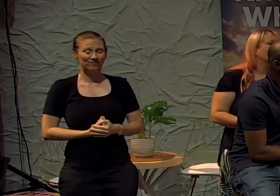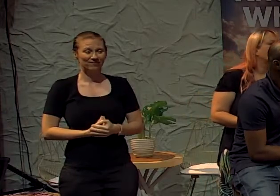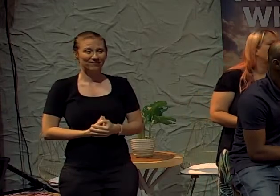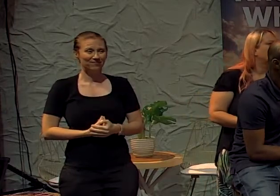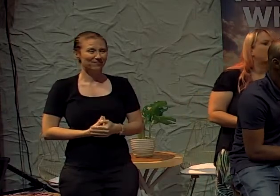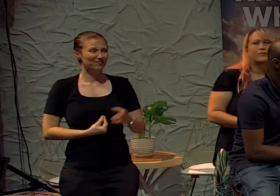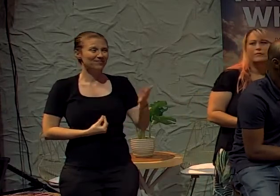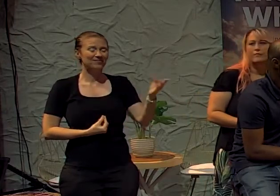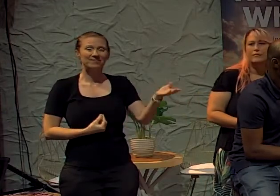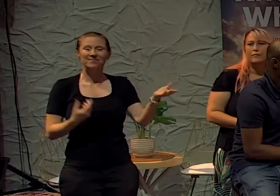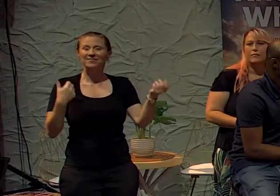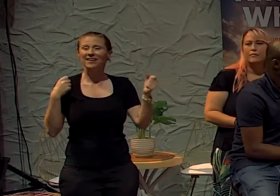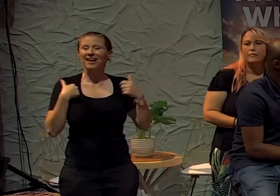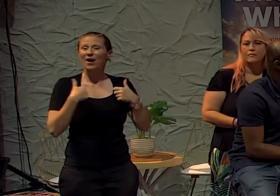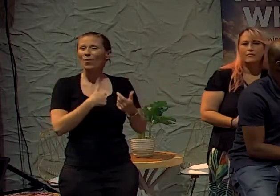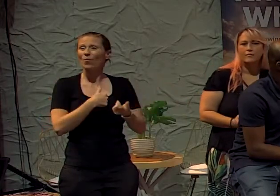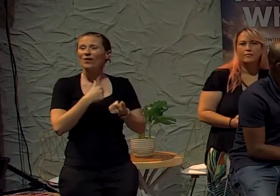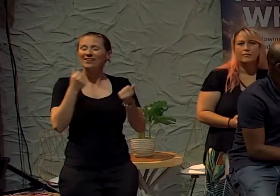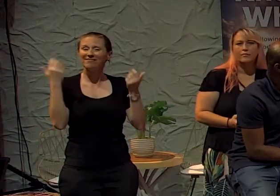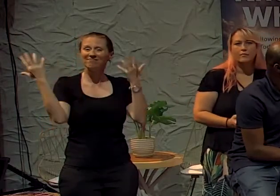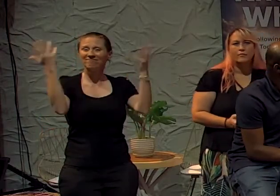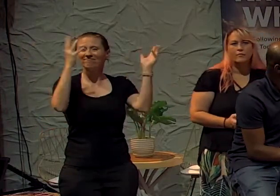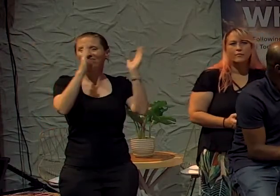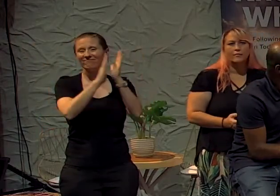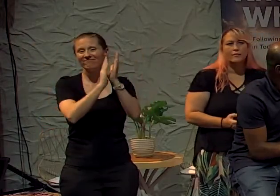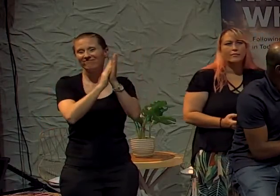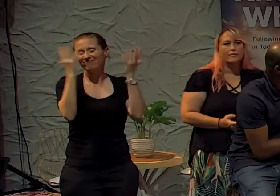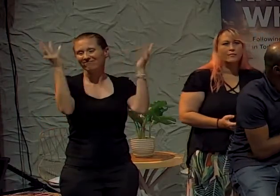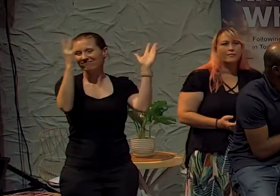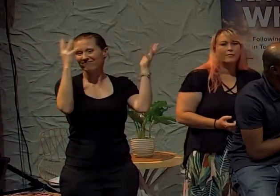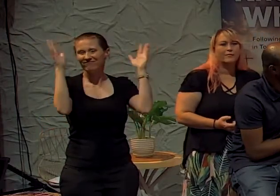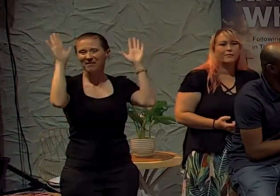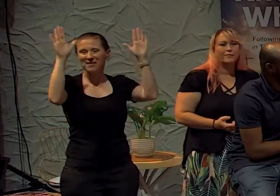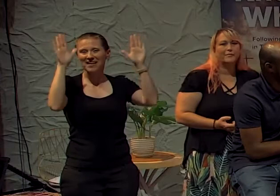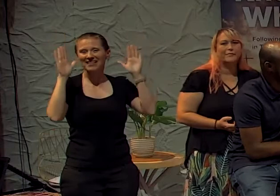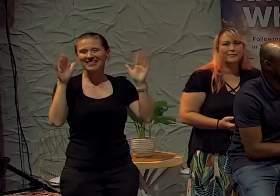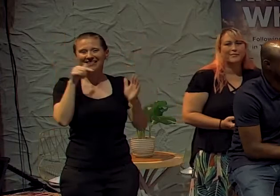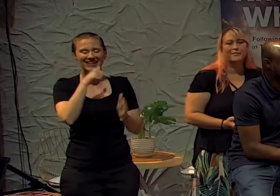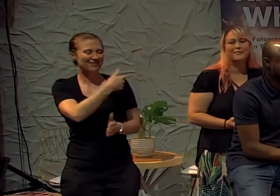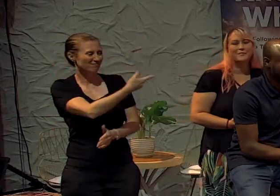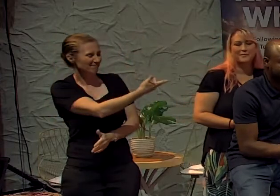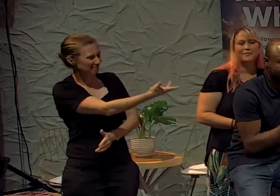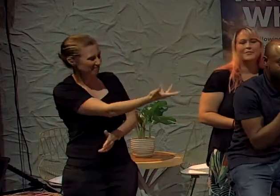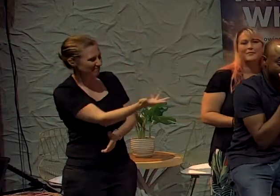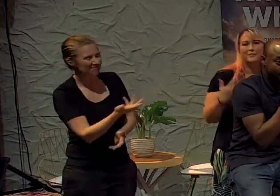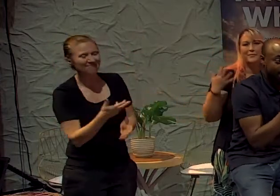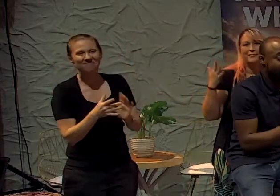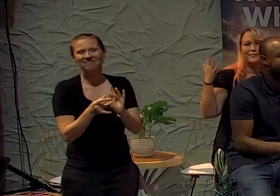Well, can we express with some noise how amazing this was?